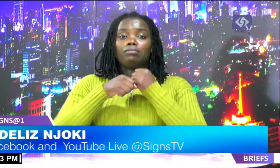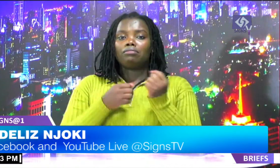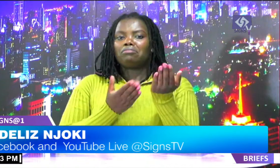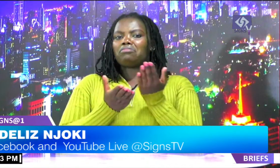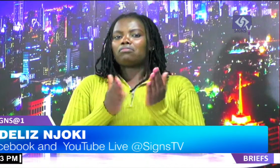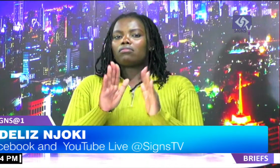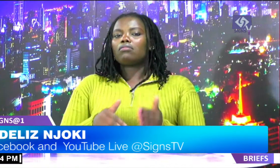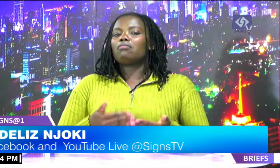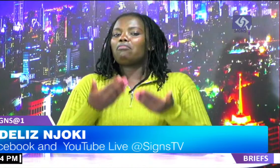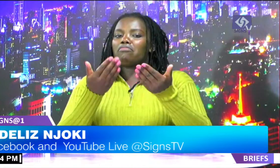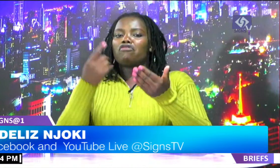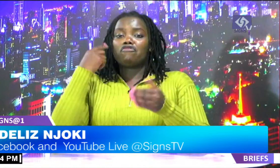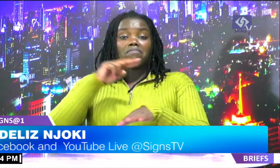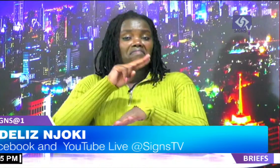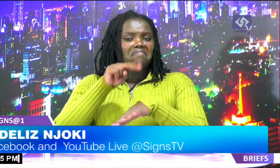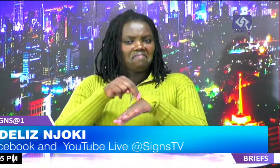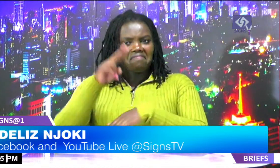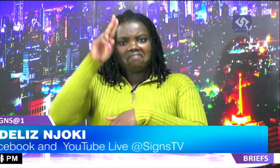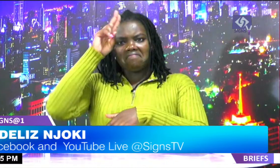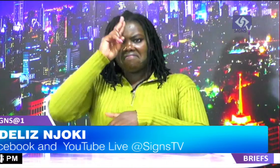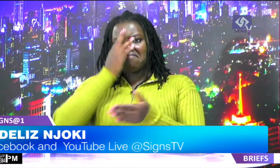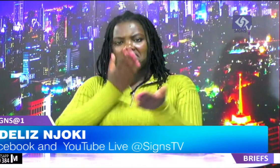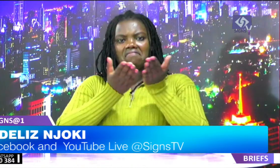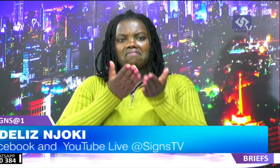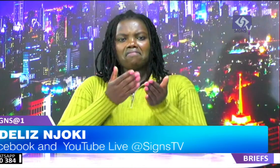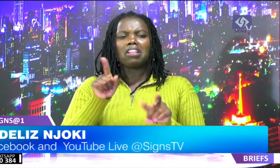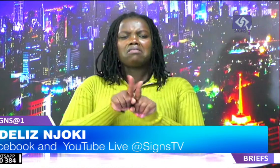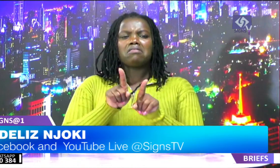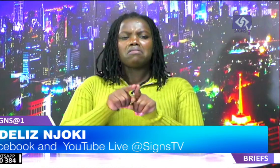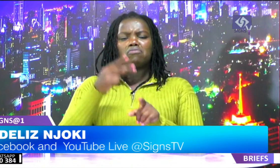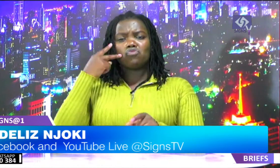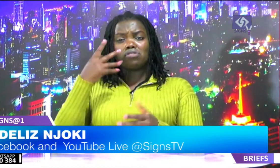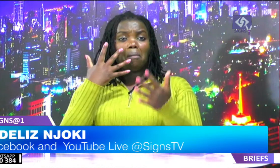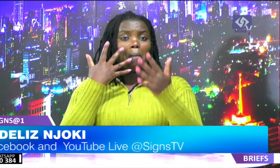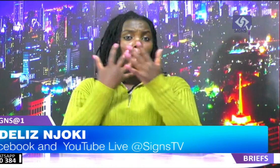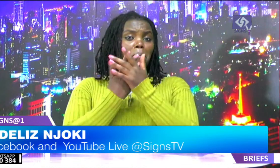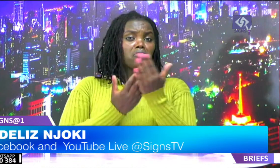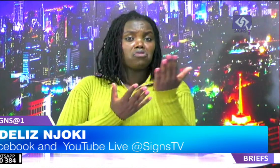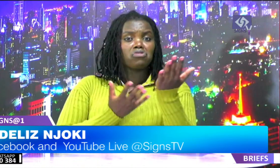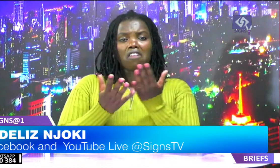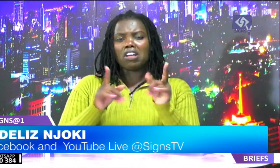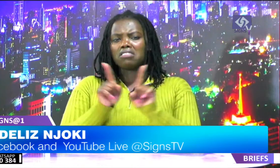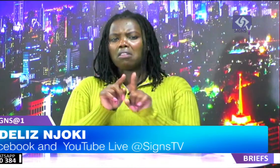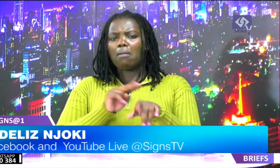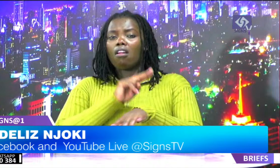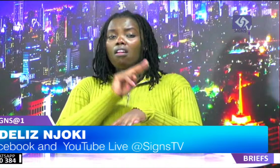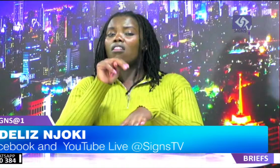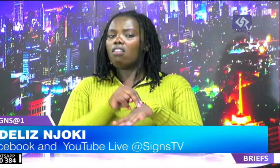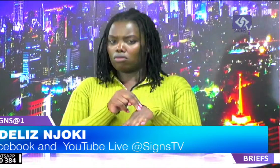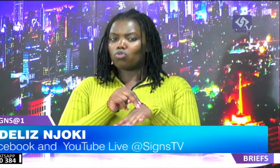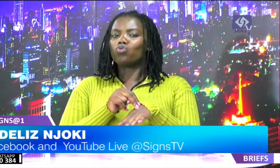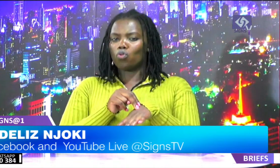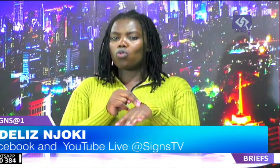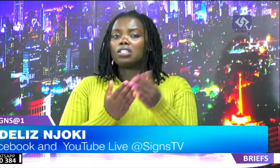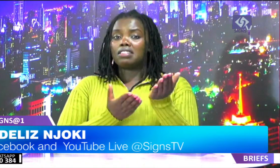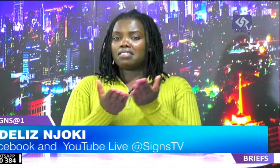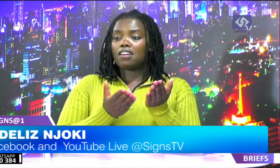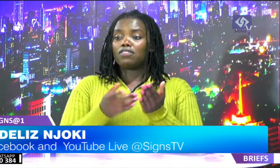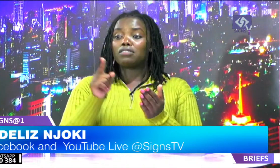delivery of the National Police Service, National Prison Service, and the National Youth